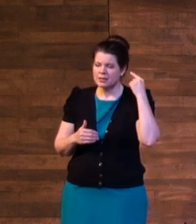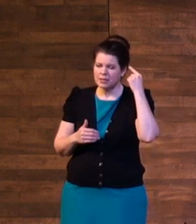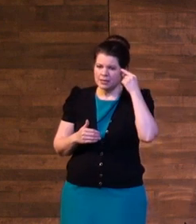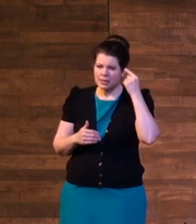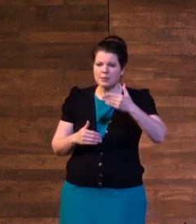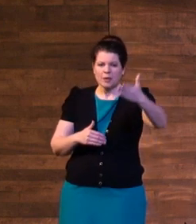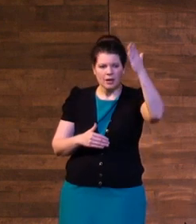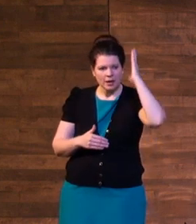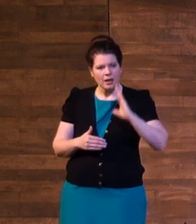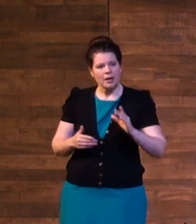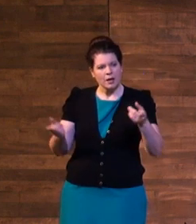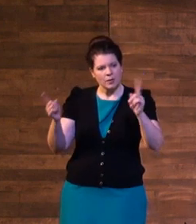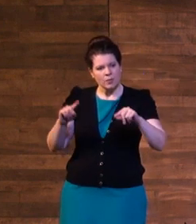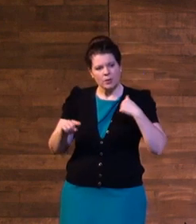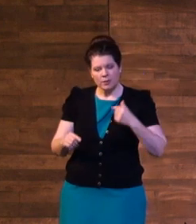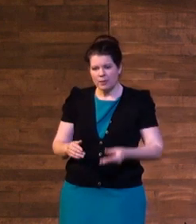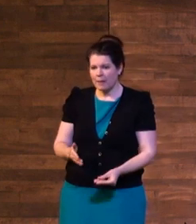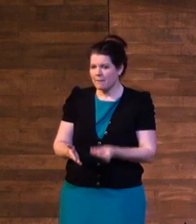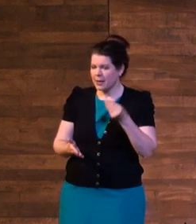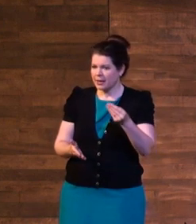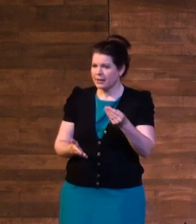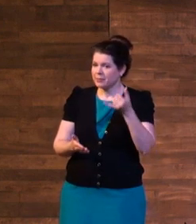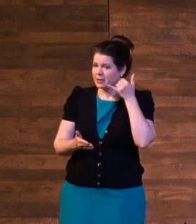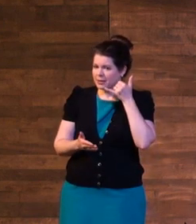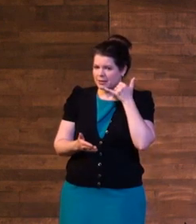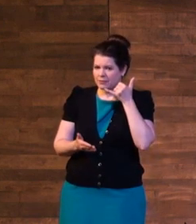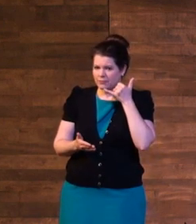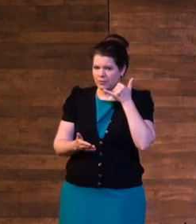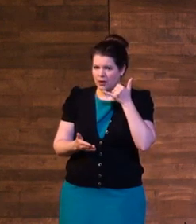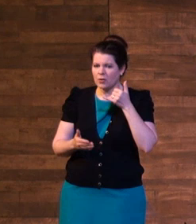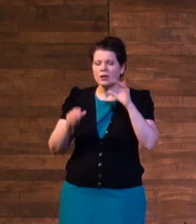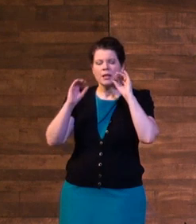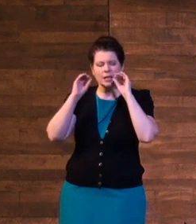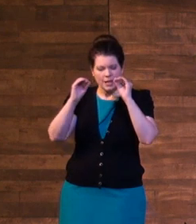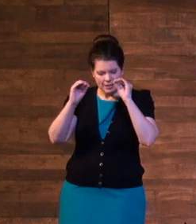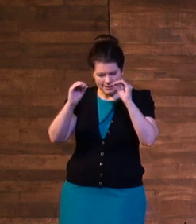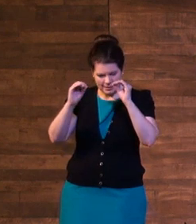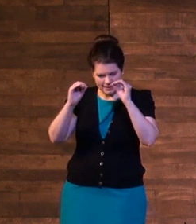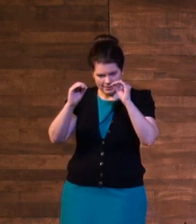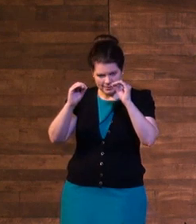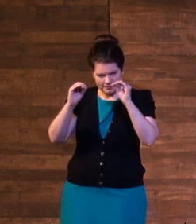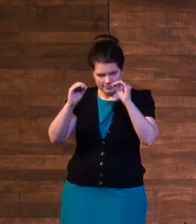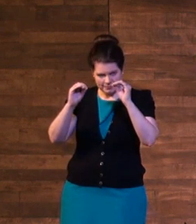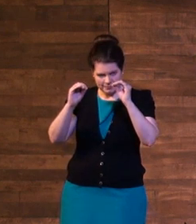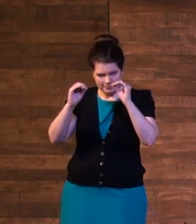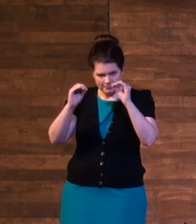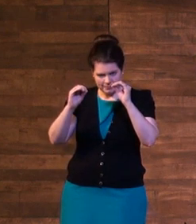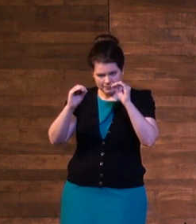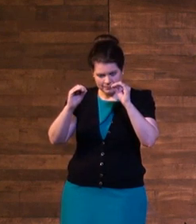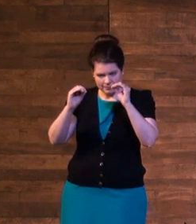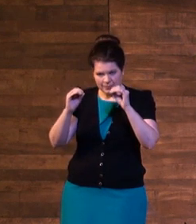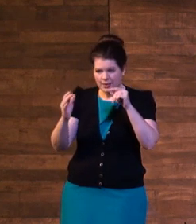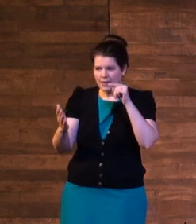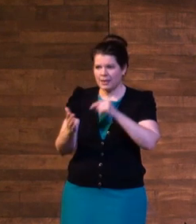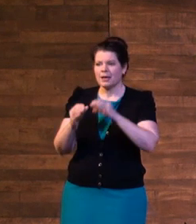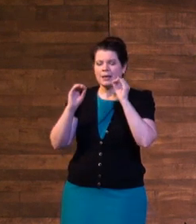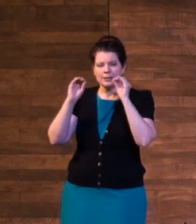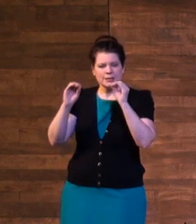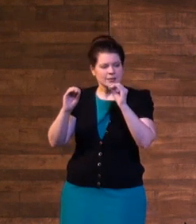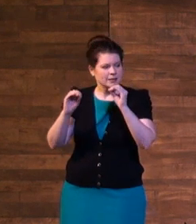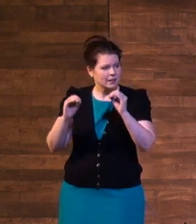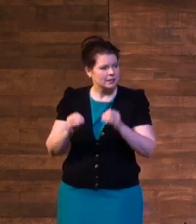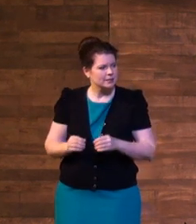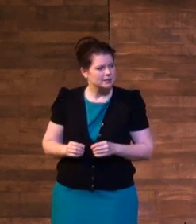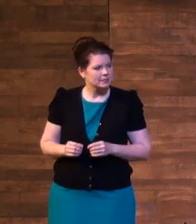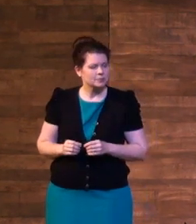lesson. Because with all the decisions that we make in any given day, we are at a very